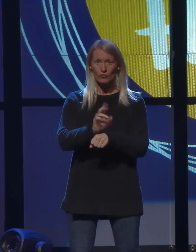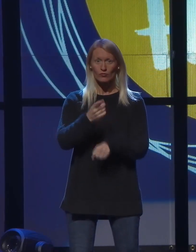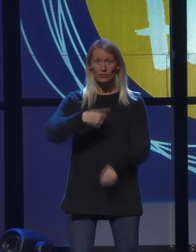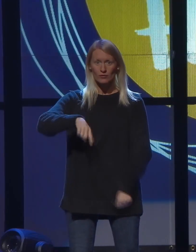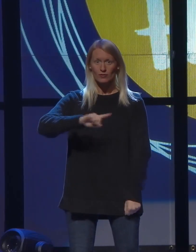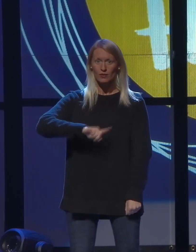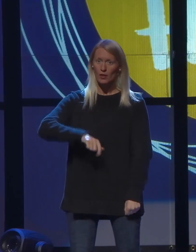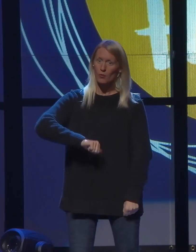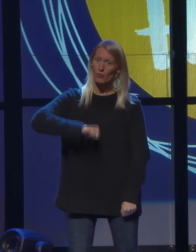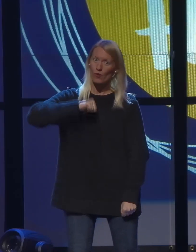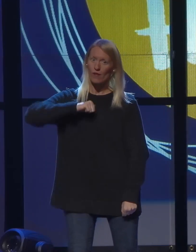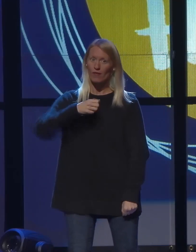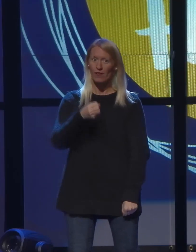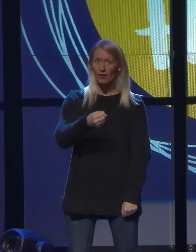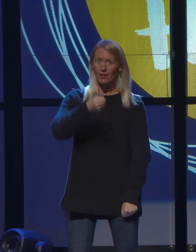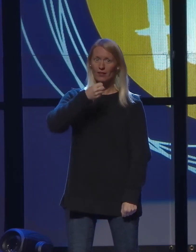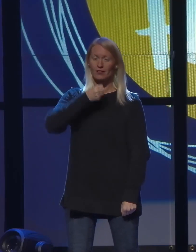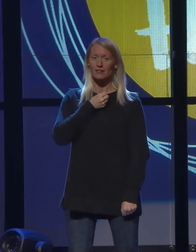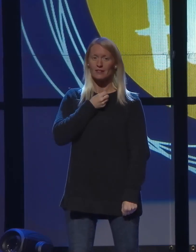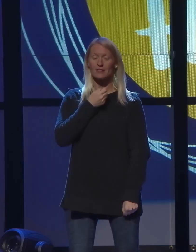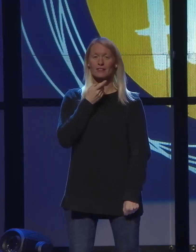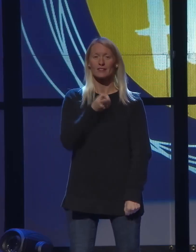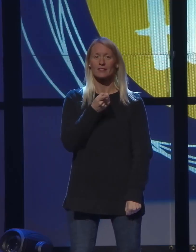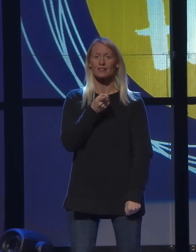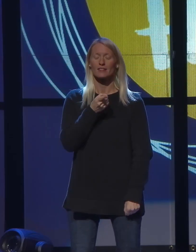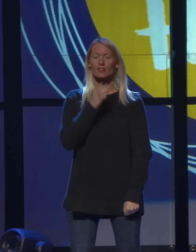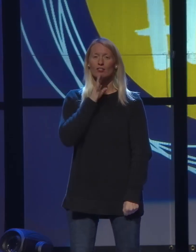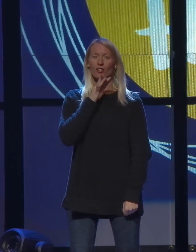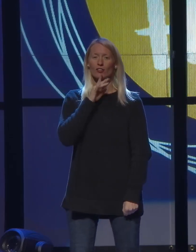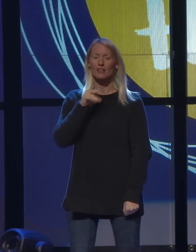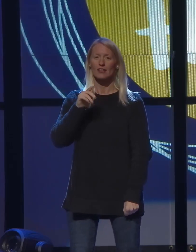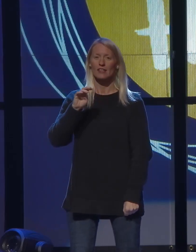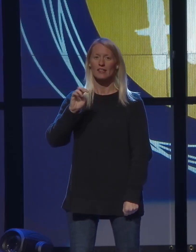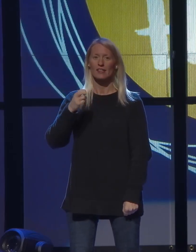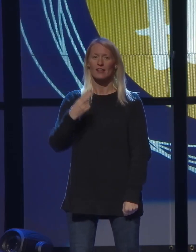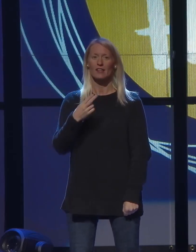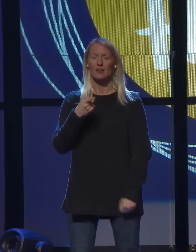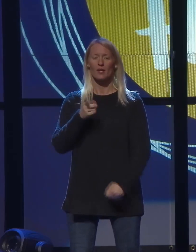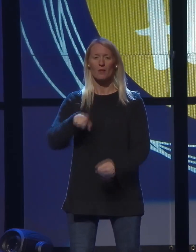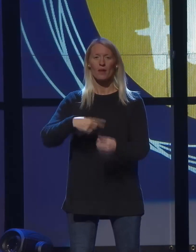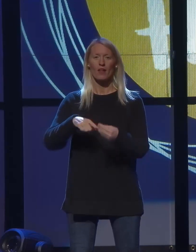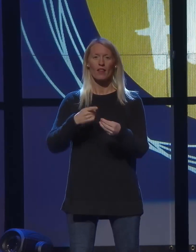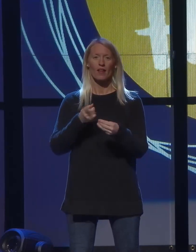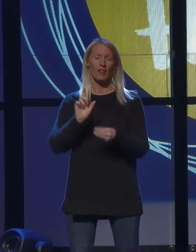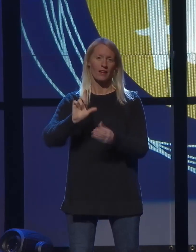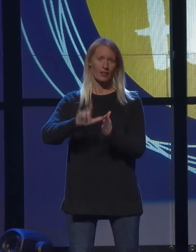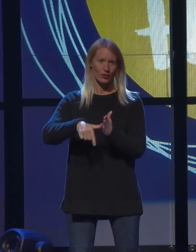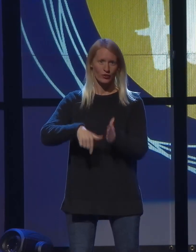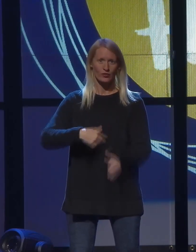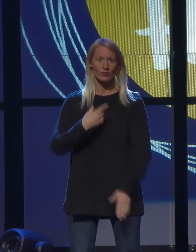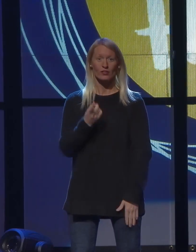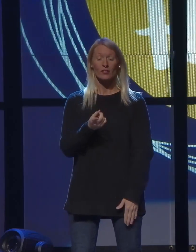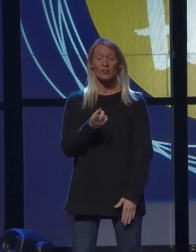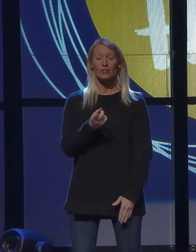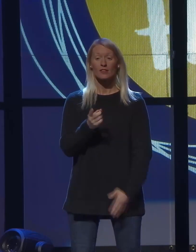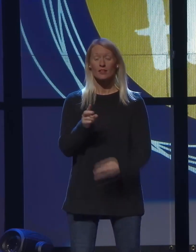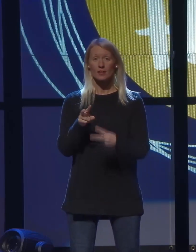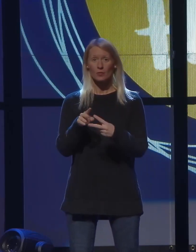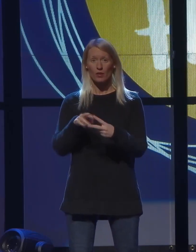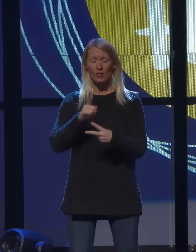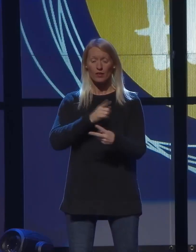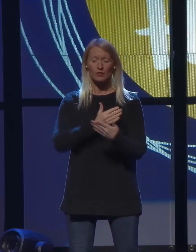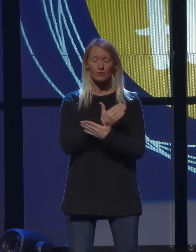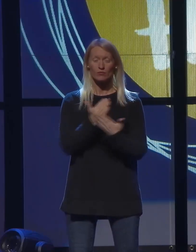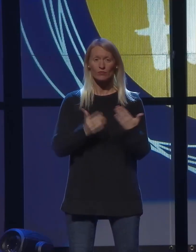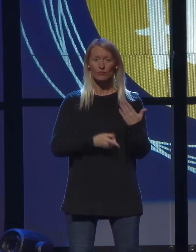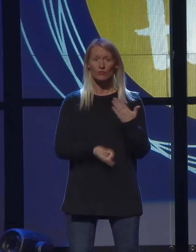So you can talk to Kia about that later. But I have a couple things for you as we get started this morning. As you came